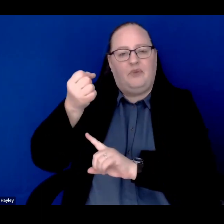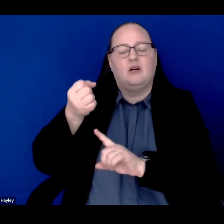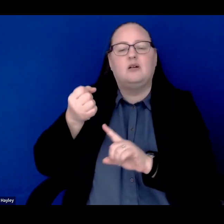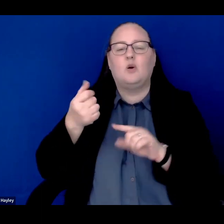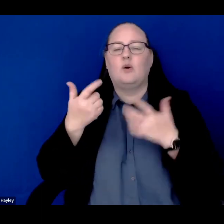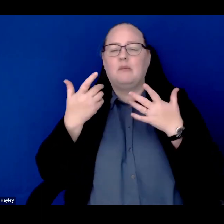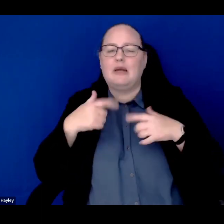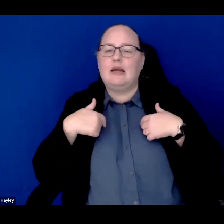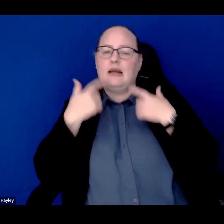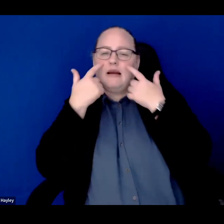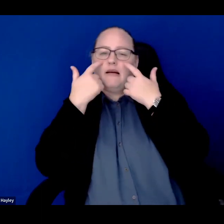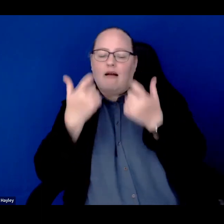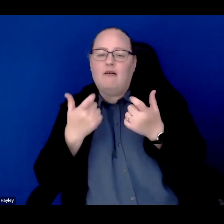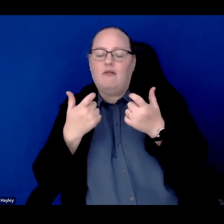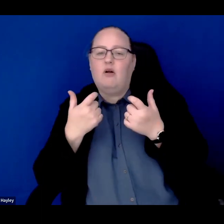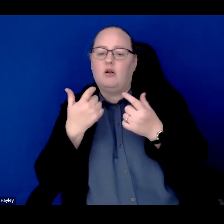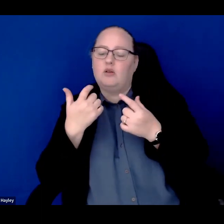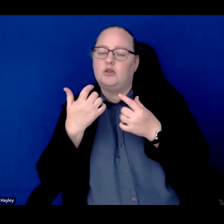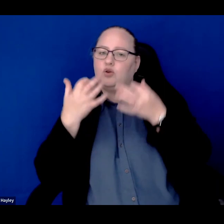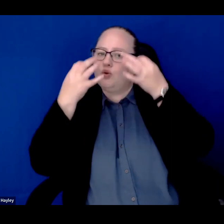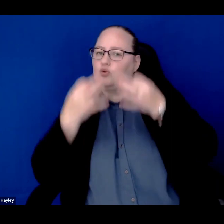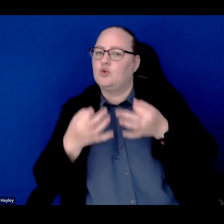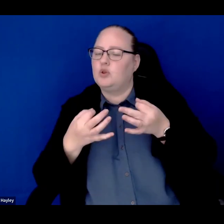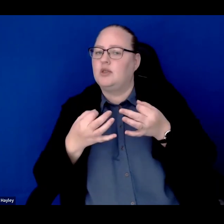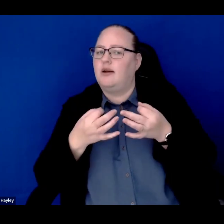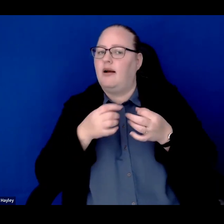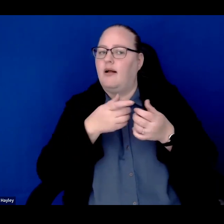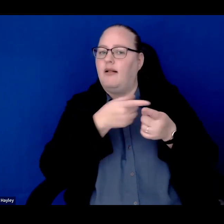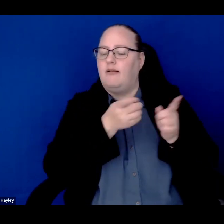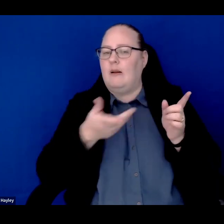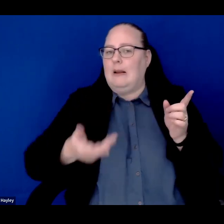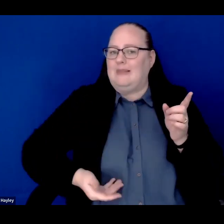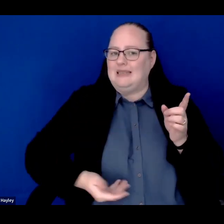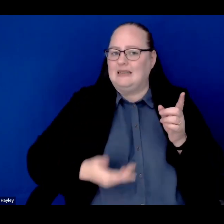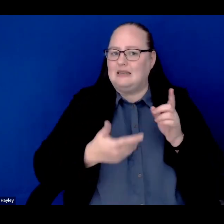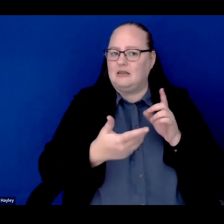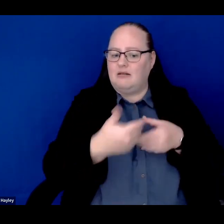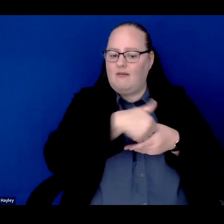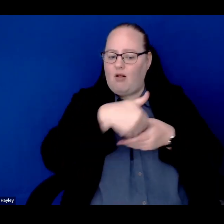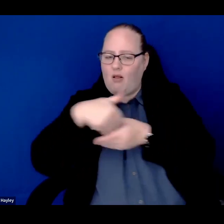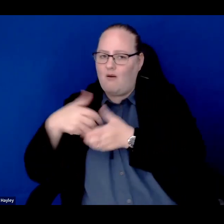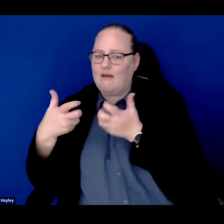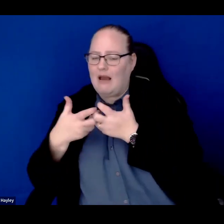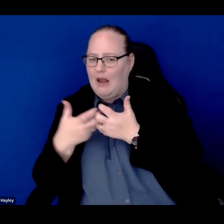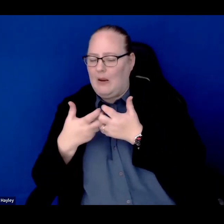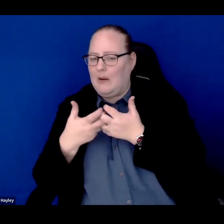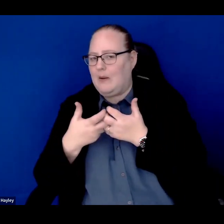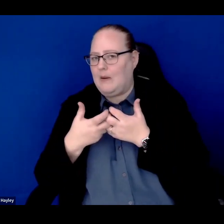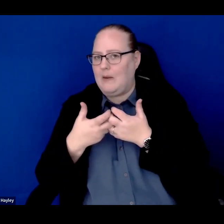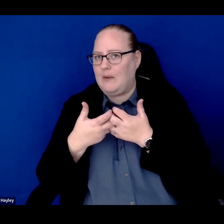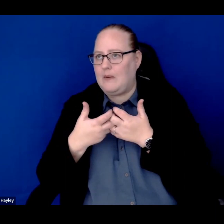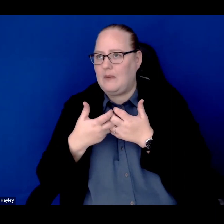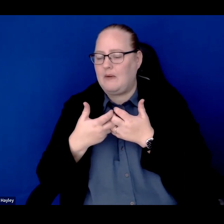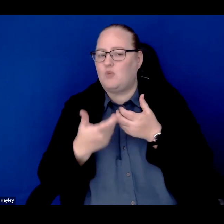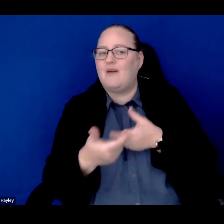careful, quite strict in terms of how businesses engage with Doughnut economics. And one of the reasons is because of